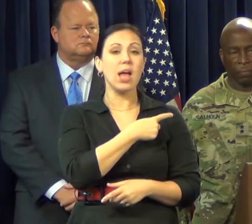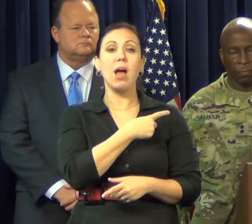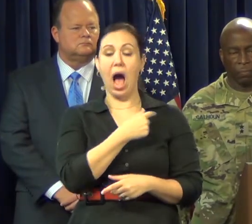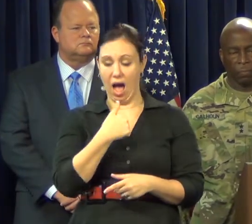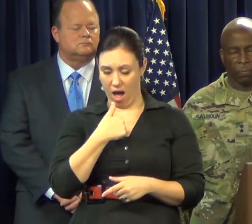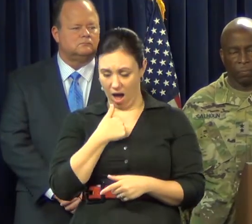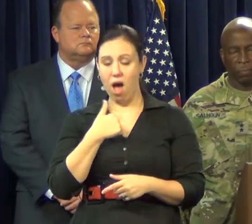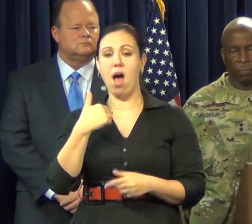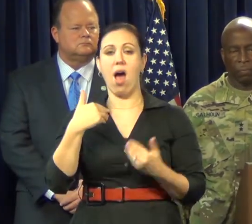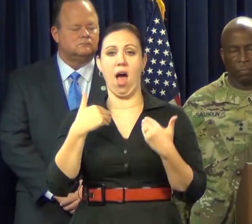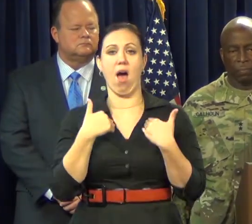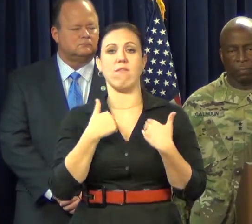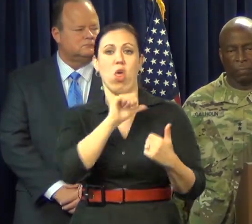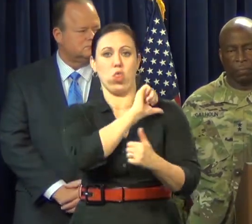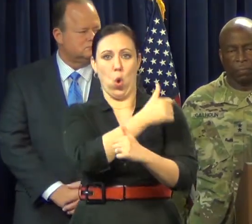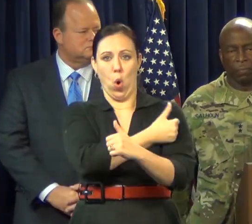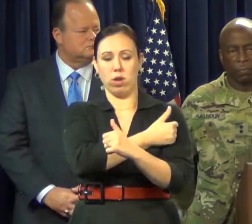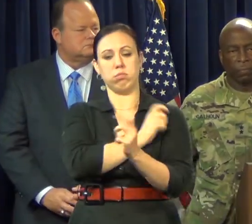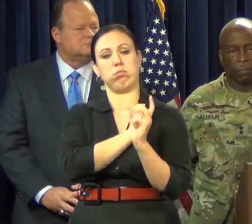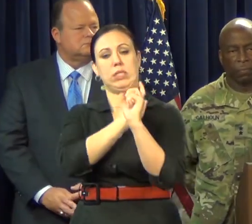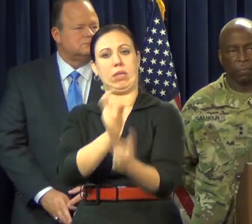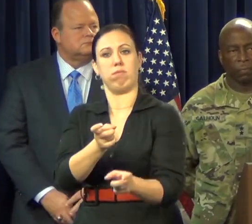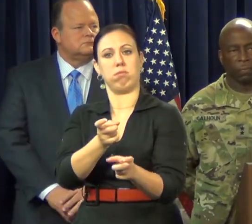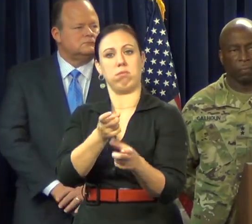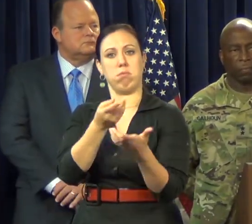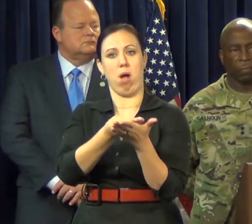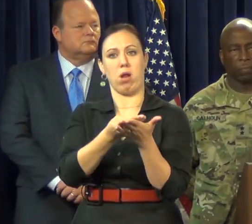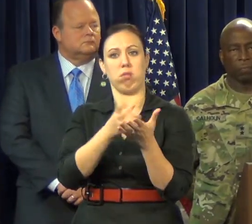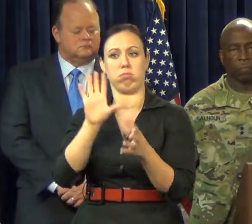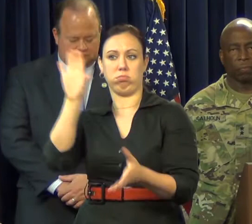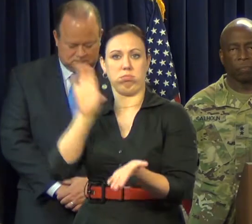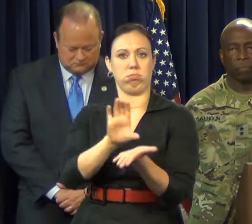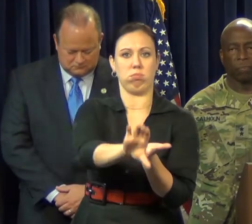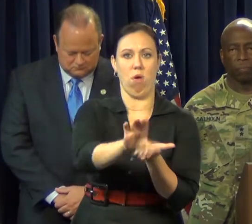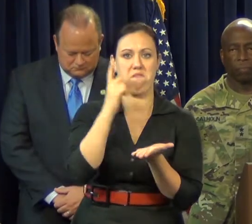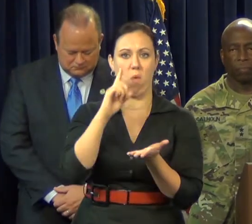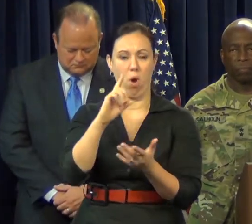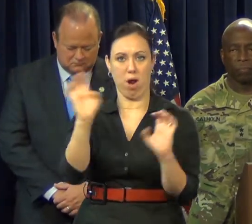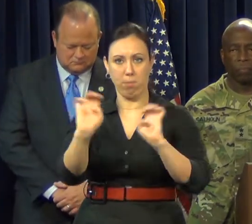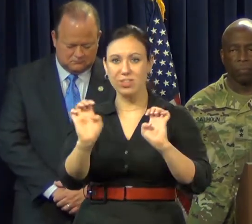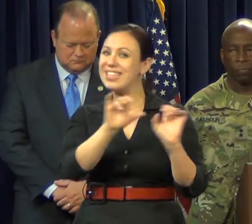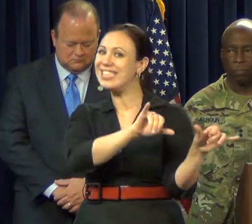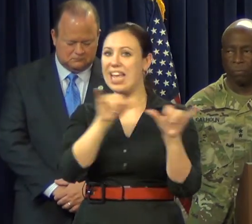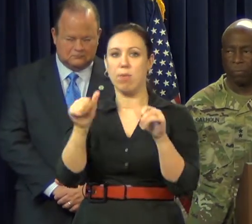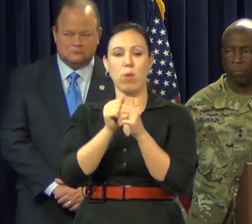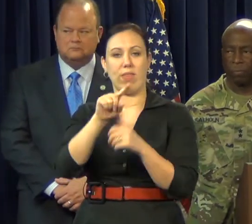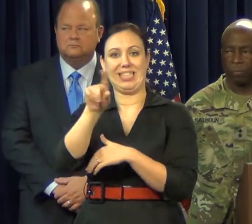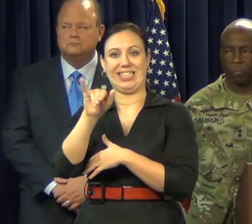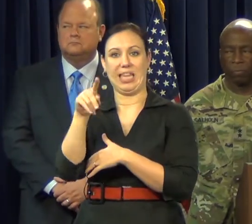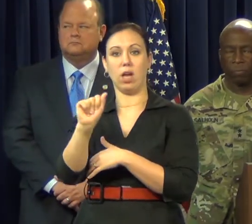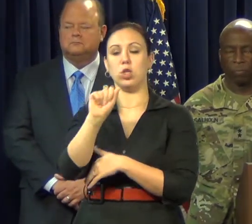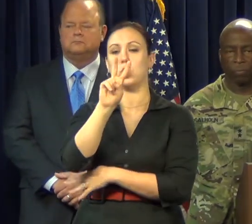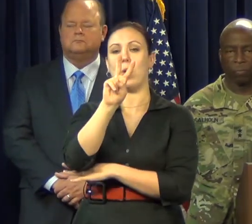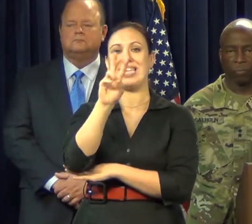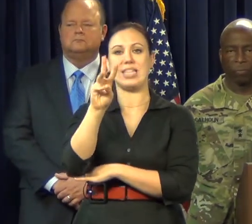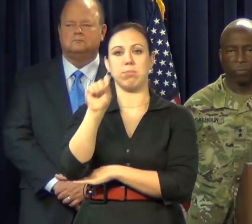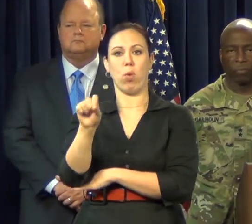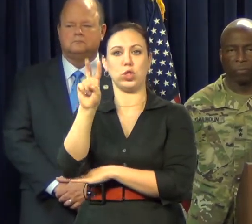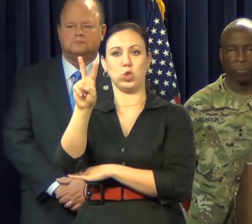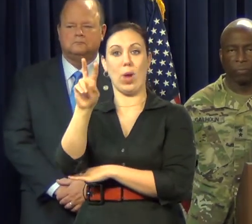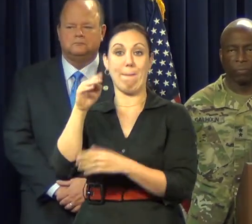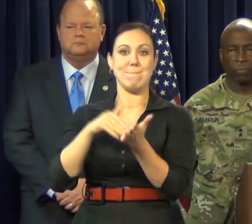authority to allocate dollars in the case of emergency, no different than what I'm doing with regard to Zika, where we've allocated $26.2